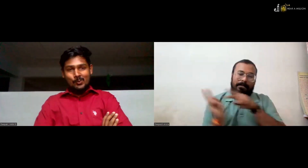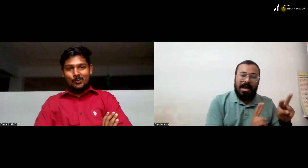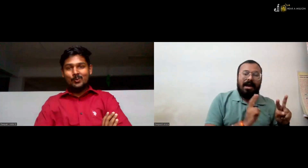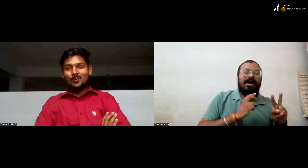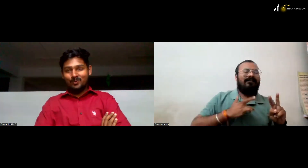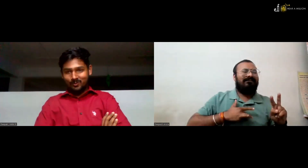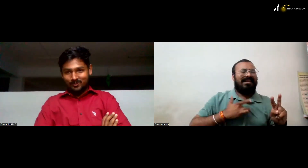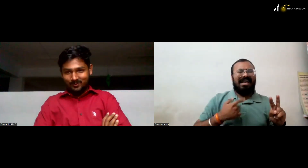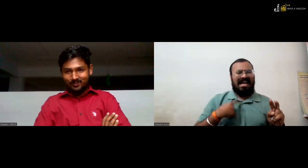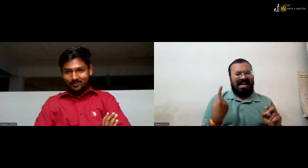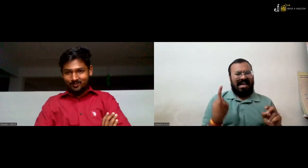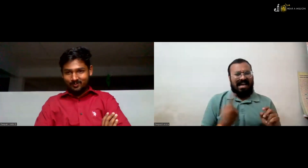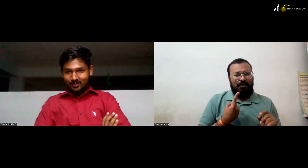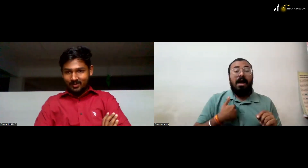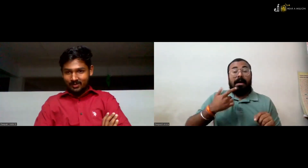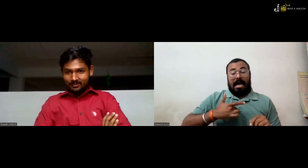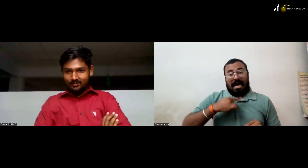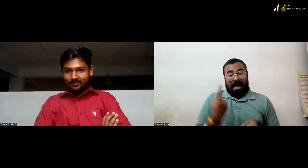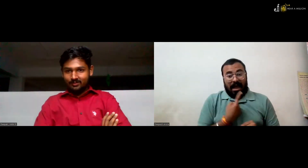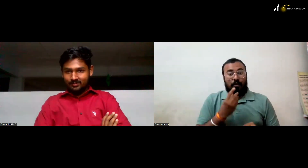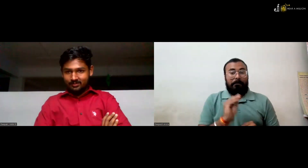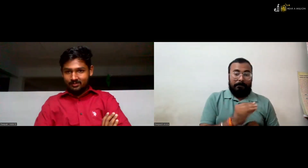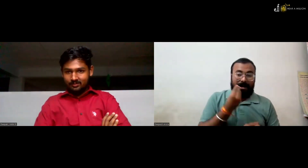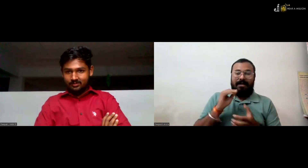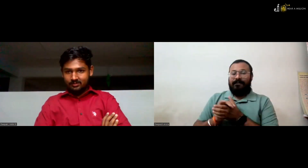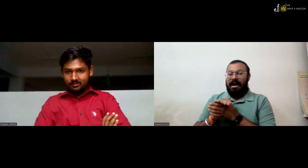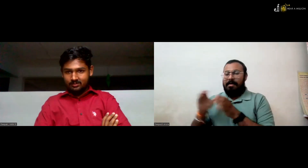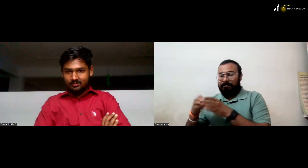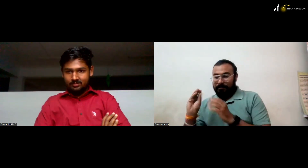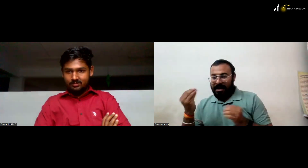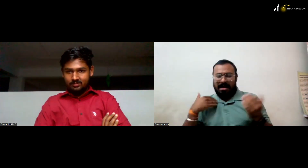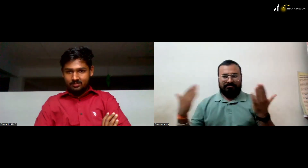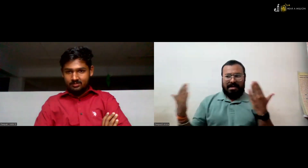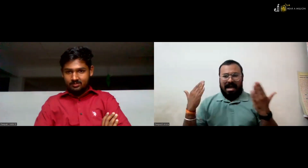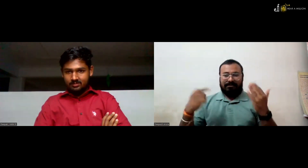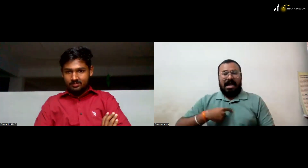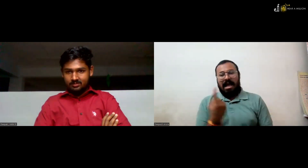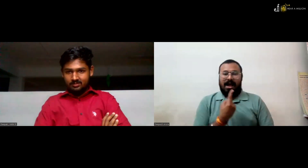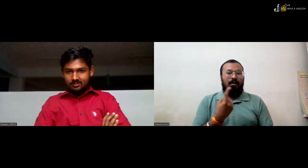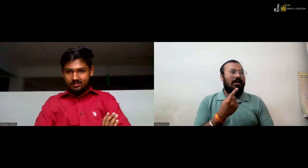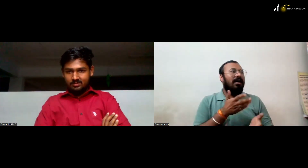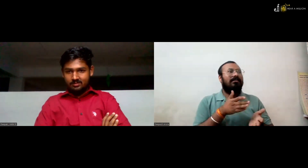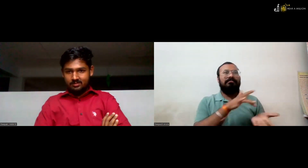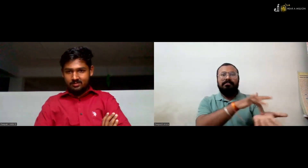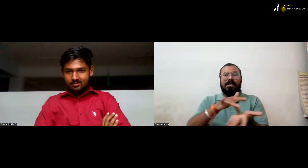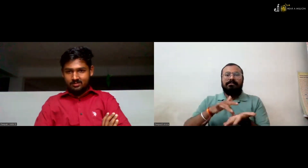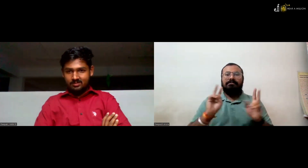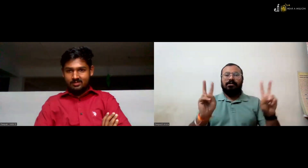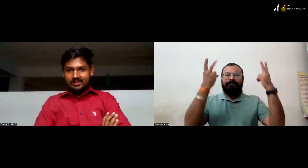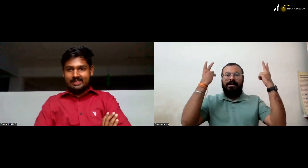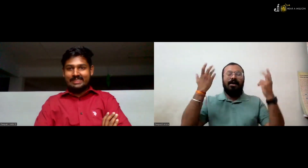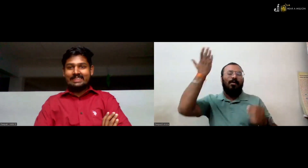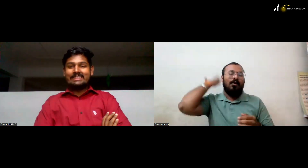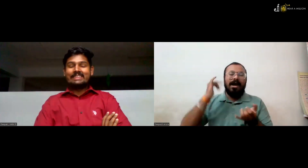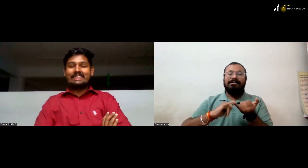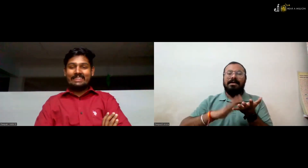me up from somewhere, and then I used to go somewhere. But I thought that doing it alone or with my family or friends, I